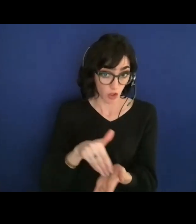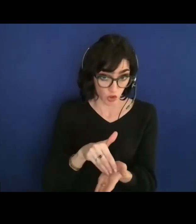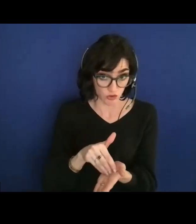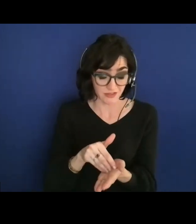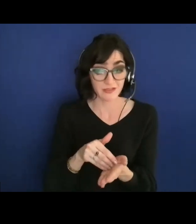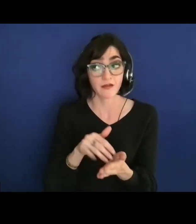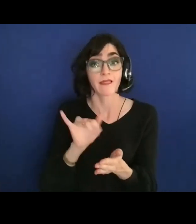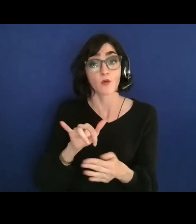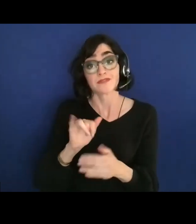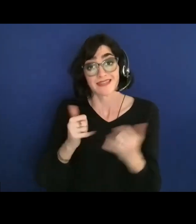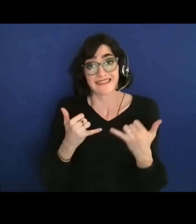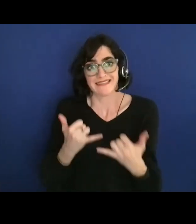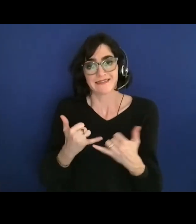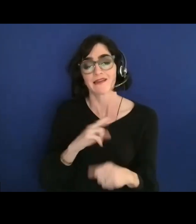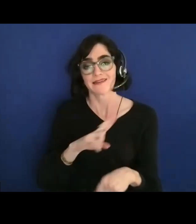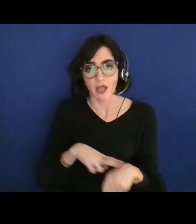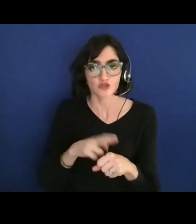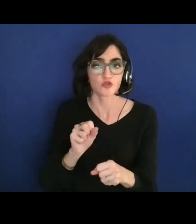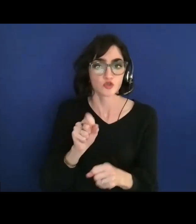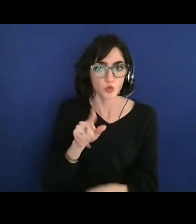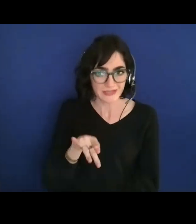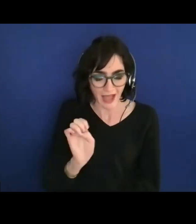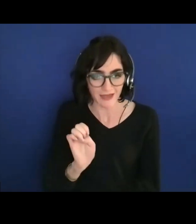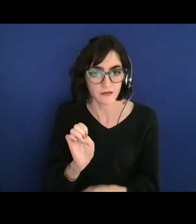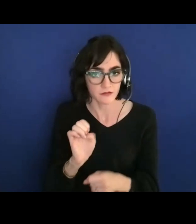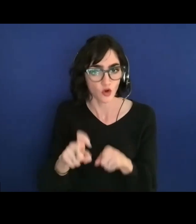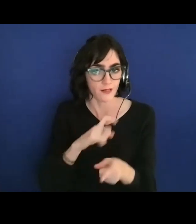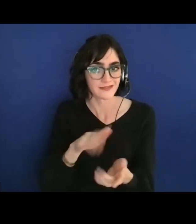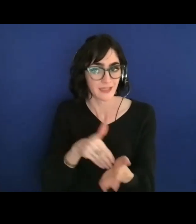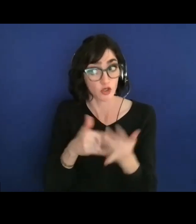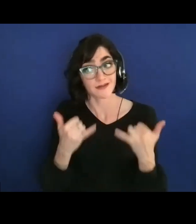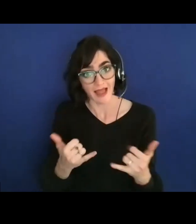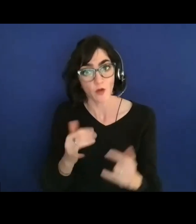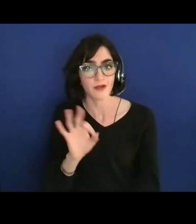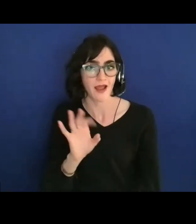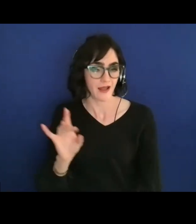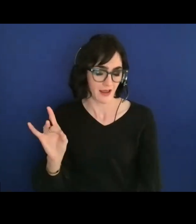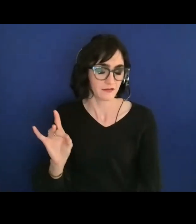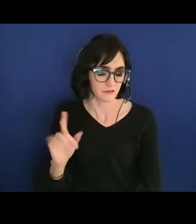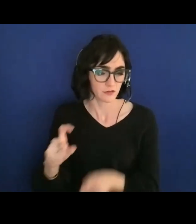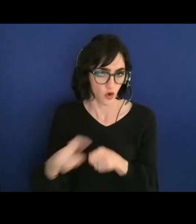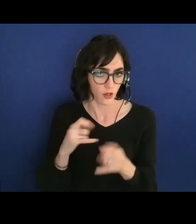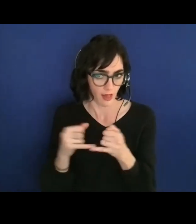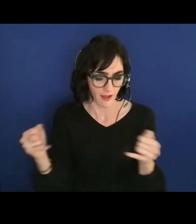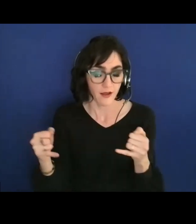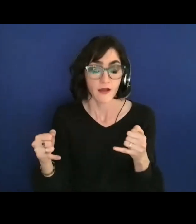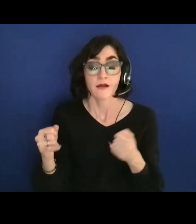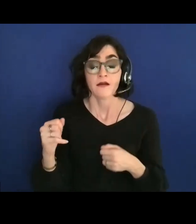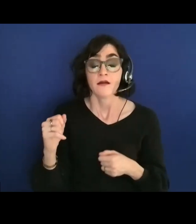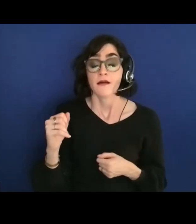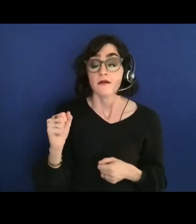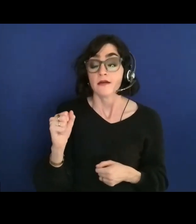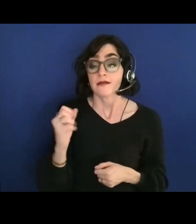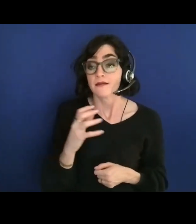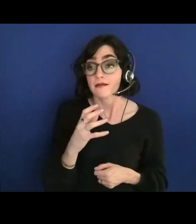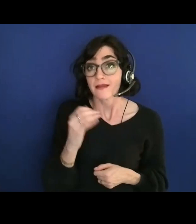existing National Suicide Prevention Lifeline call centers, now the 988 crisis and helpline call centers. And